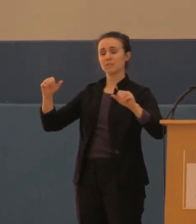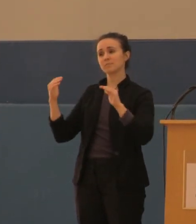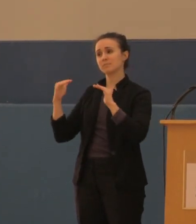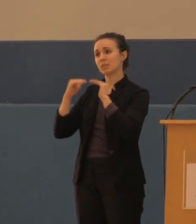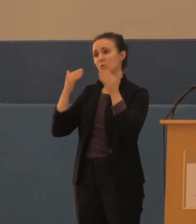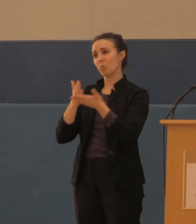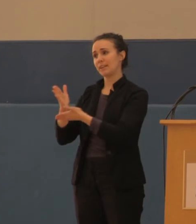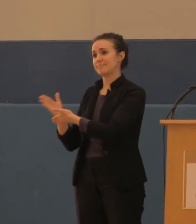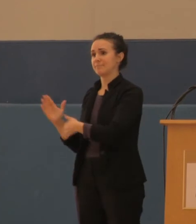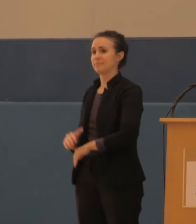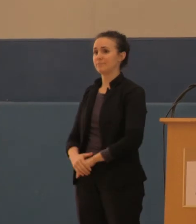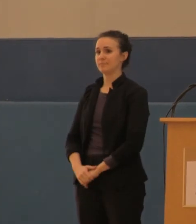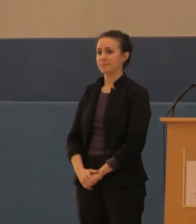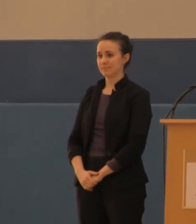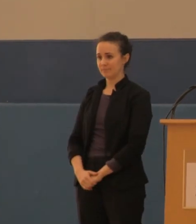all.